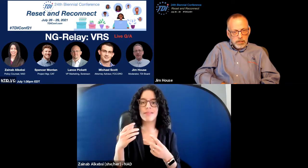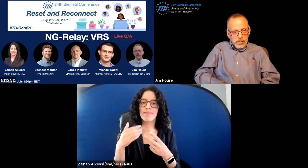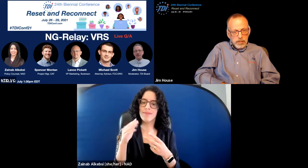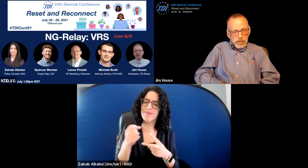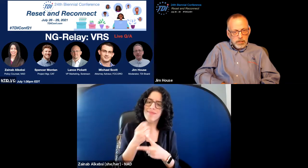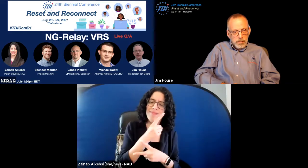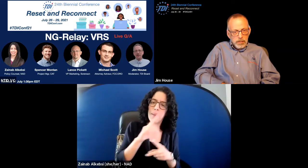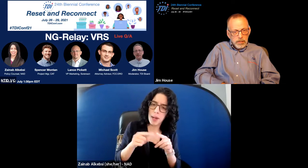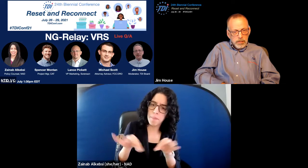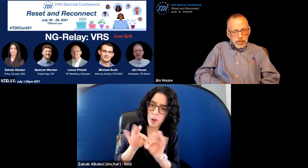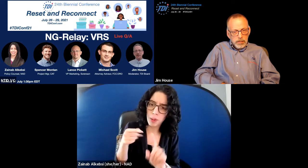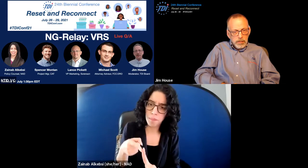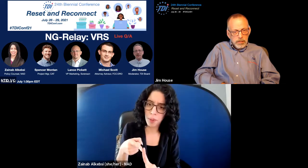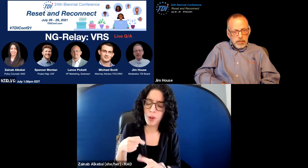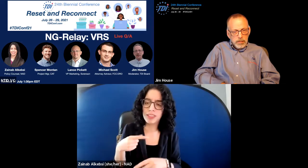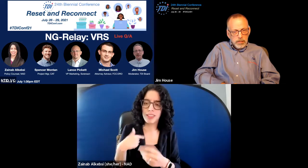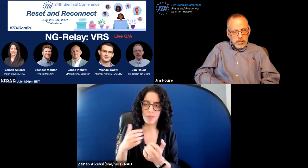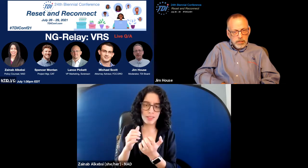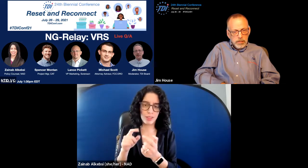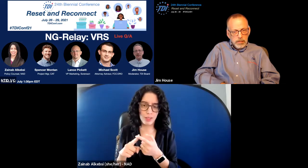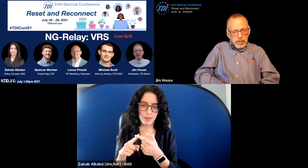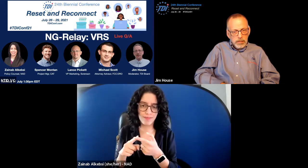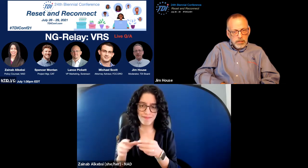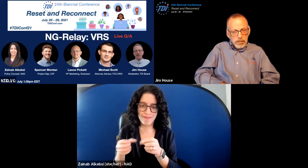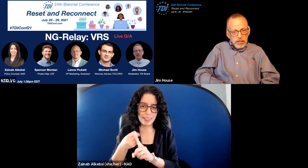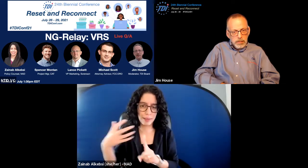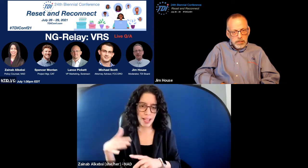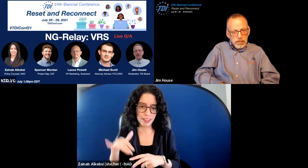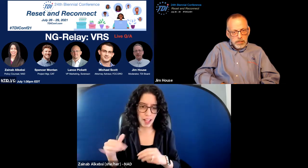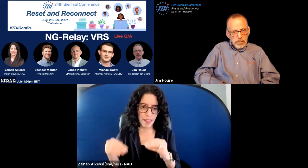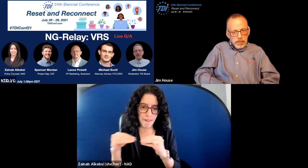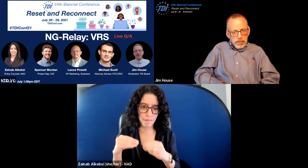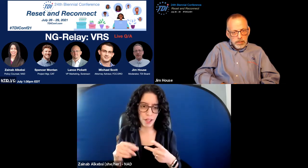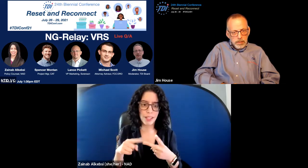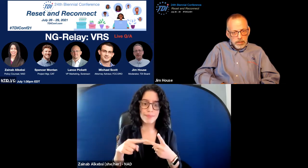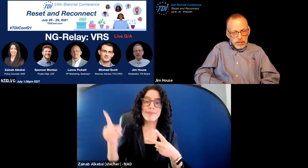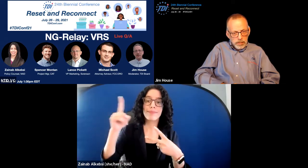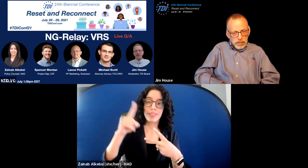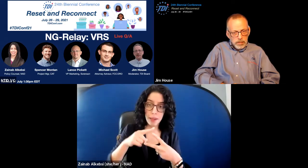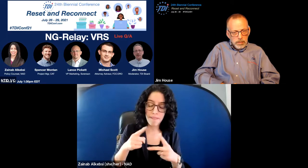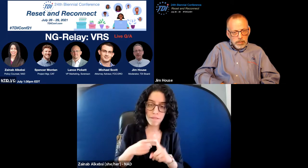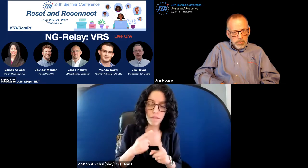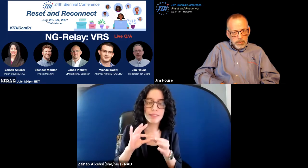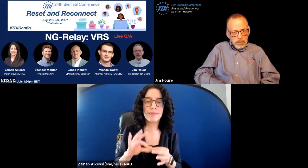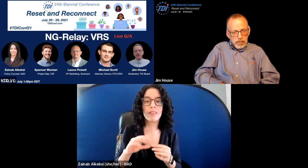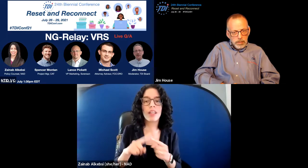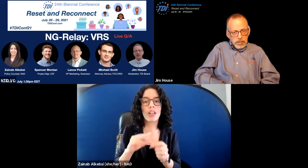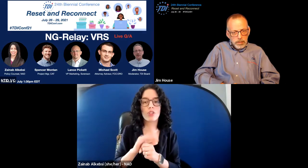cost. So it's important, yes, but it's also related in the ways that I wanted to expand on that some